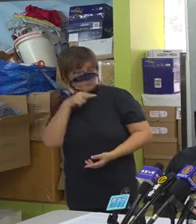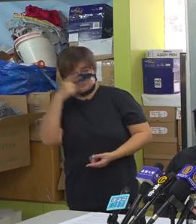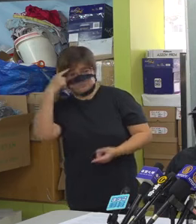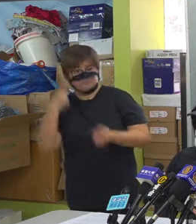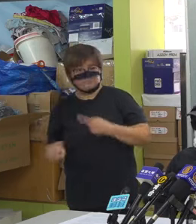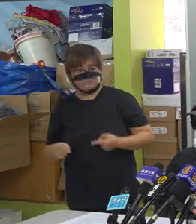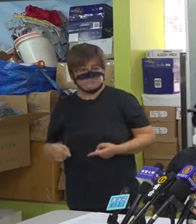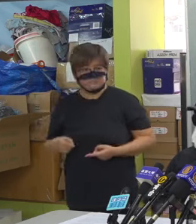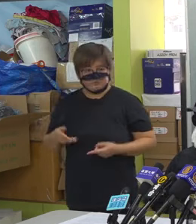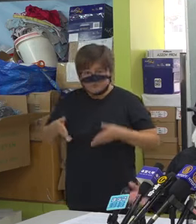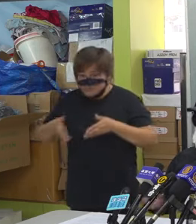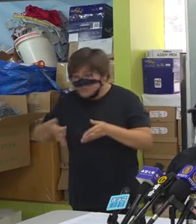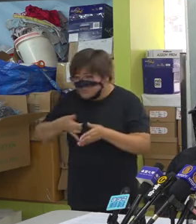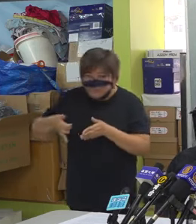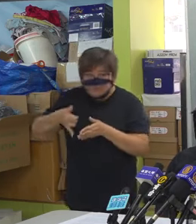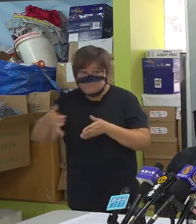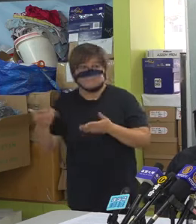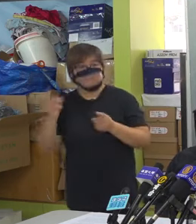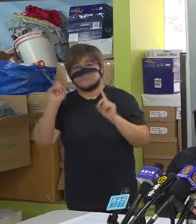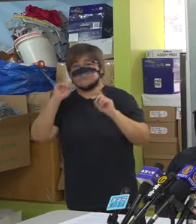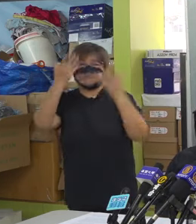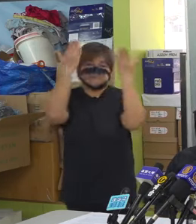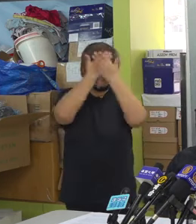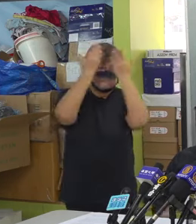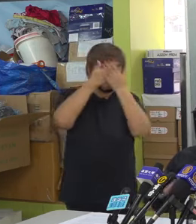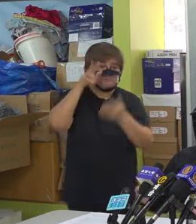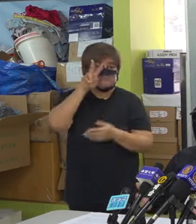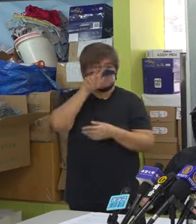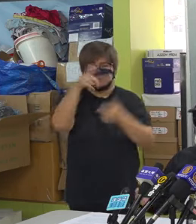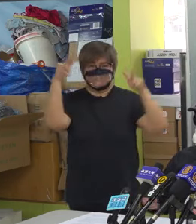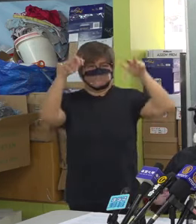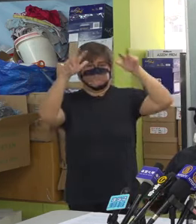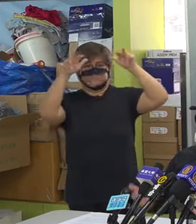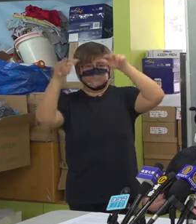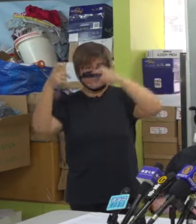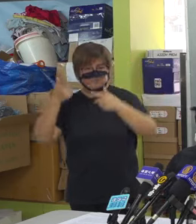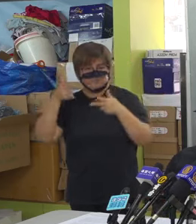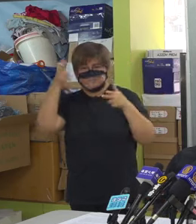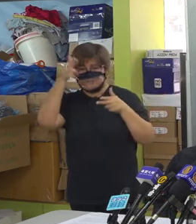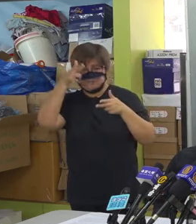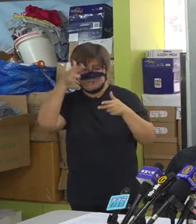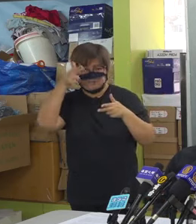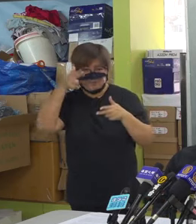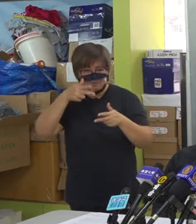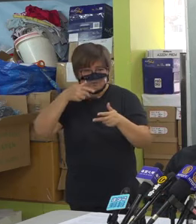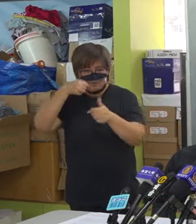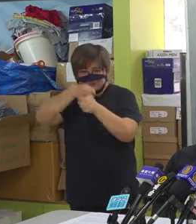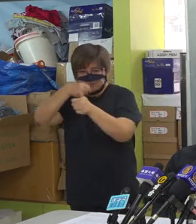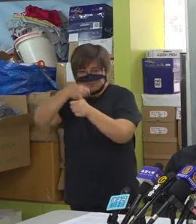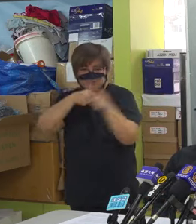on YouTube or other social media, or their understanding towards the whole incident.